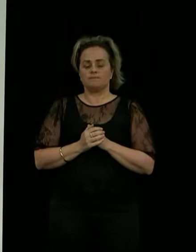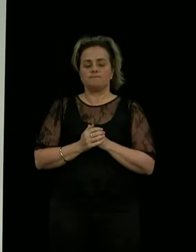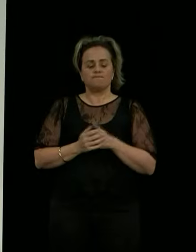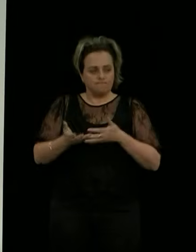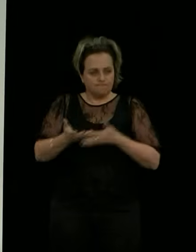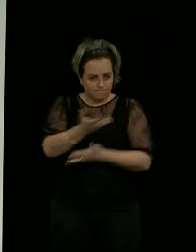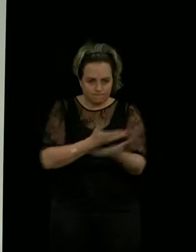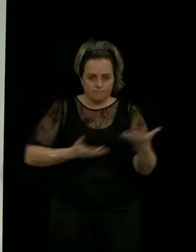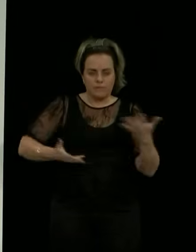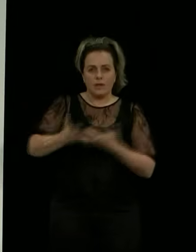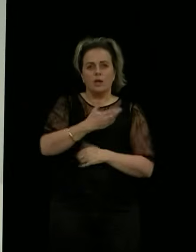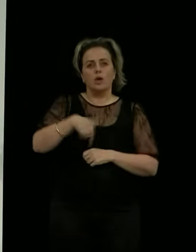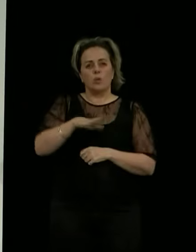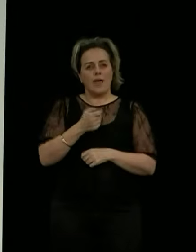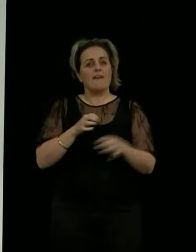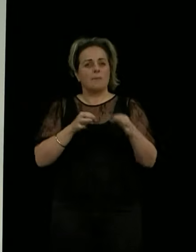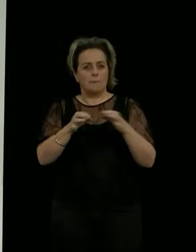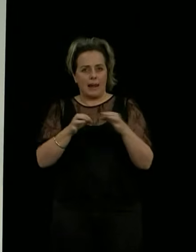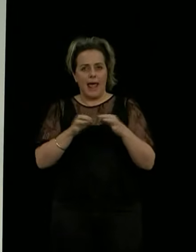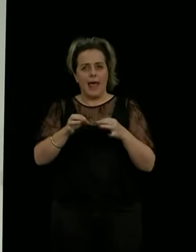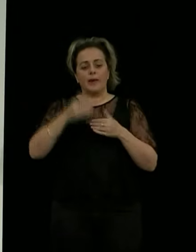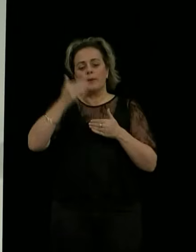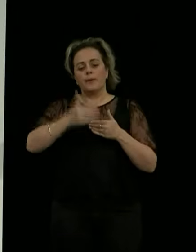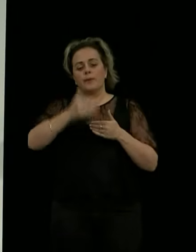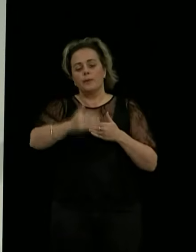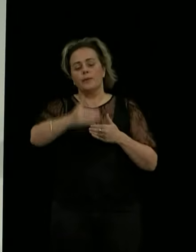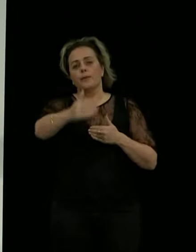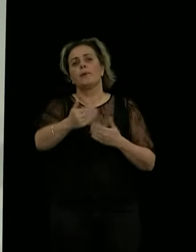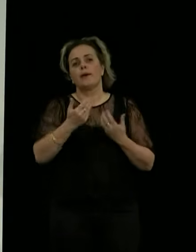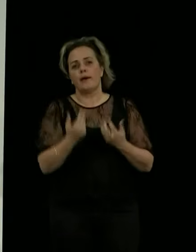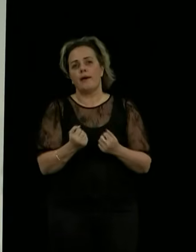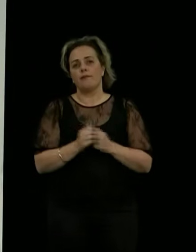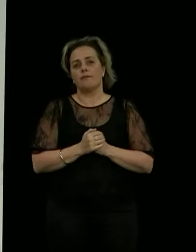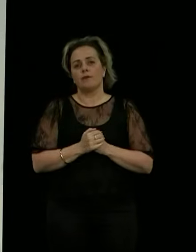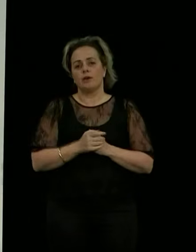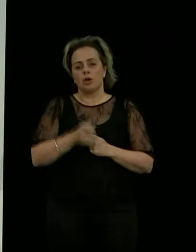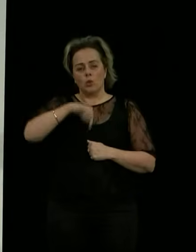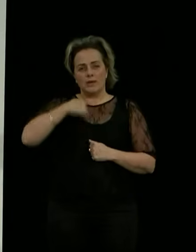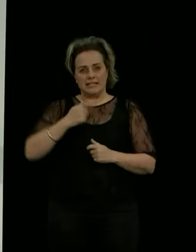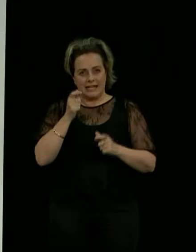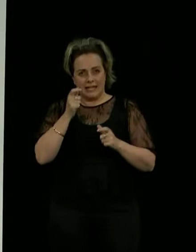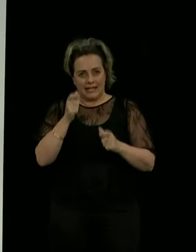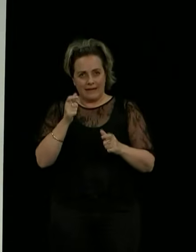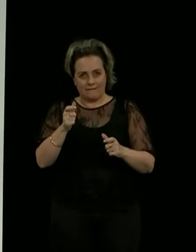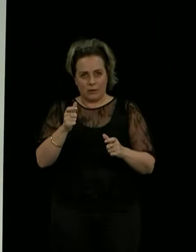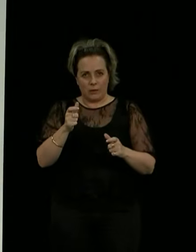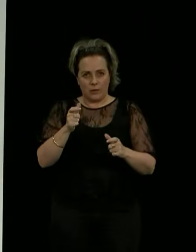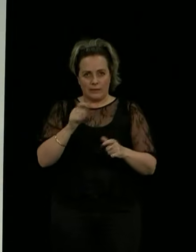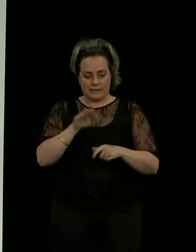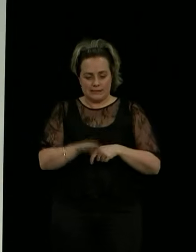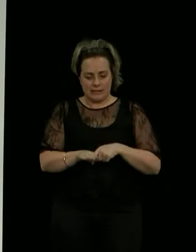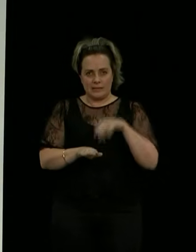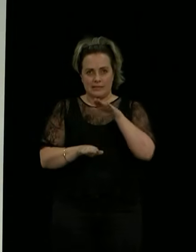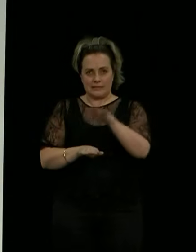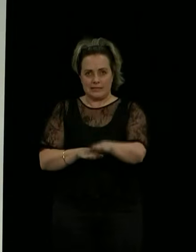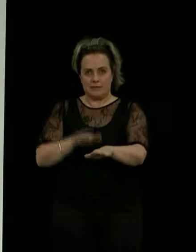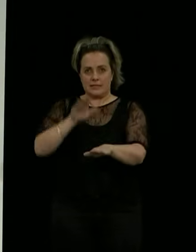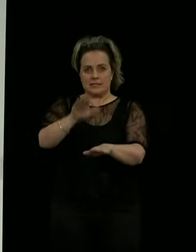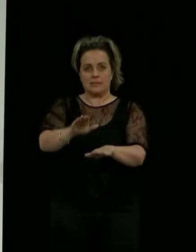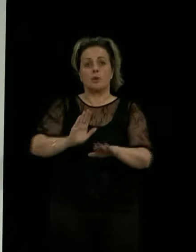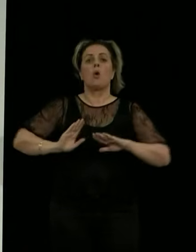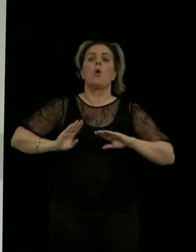we've designed a roadmap to help us do that. It will take us being careful and methodical, and we all have a role to